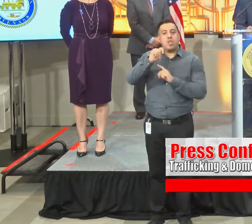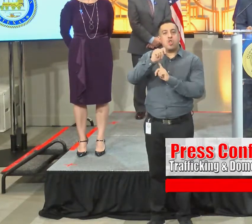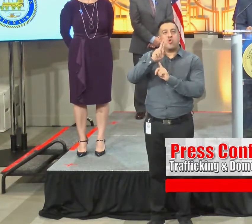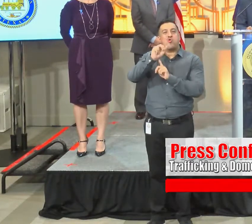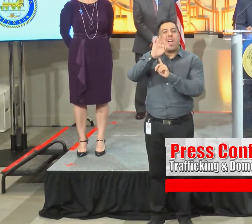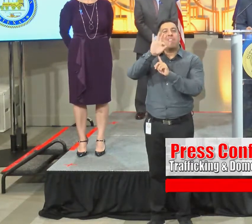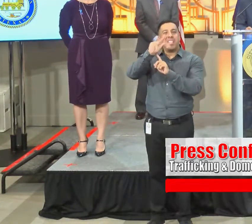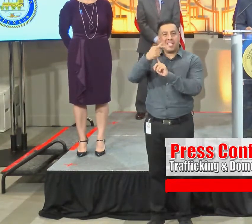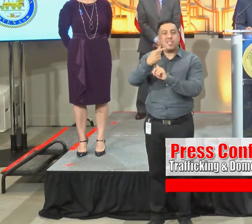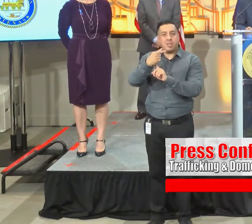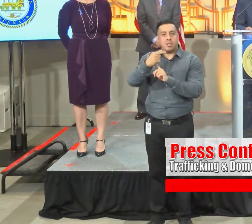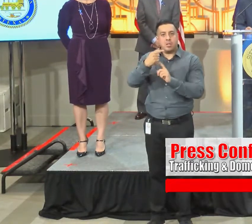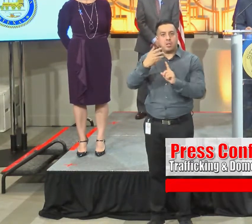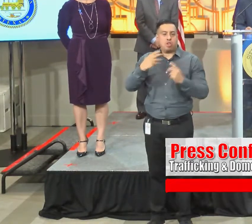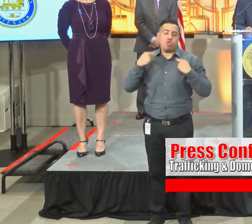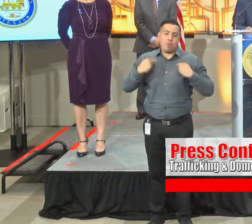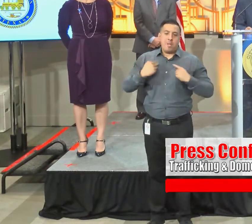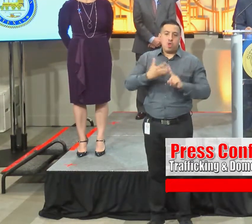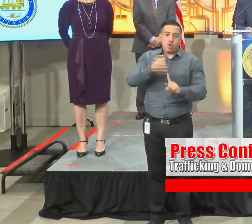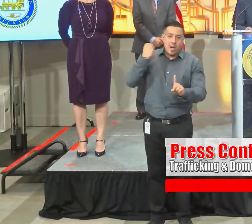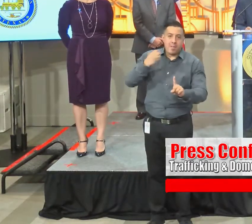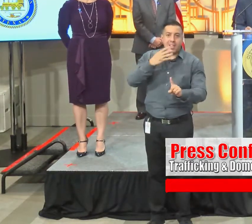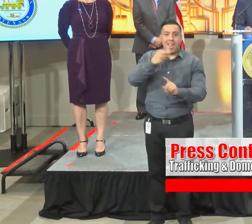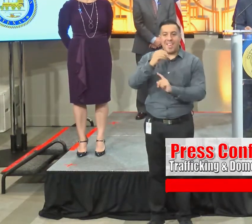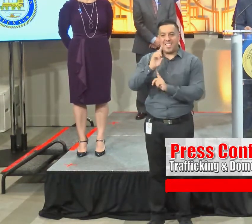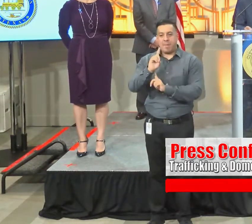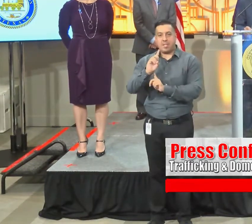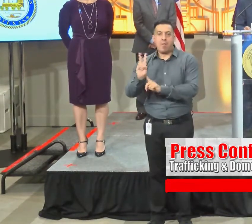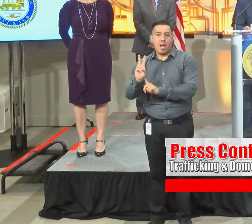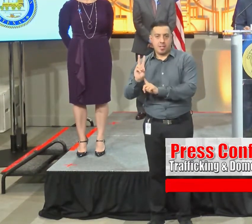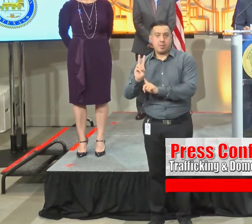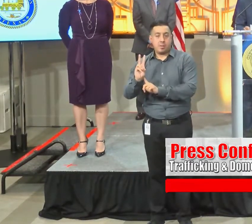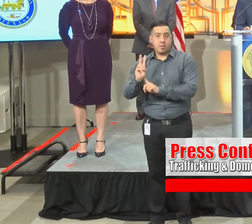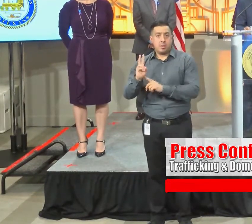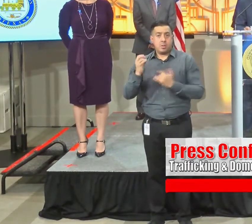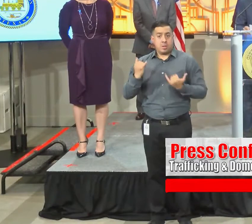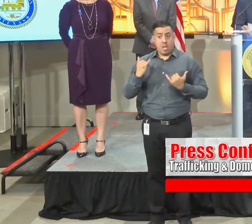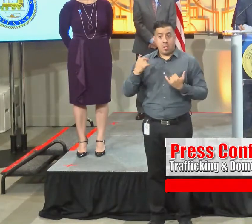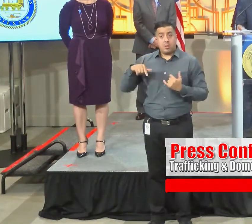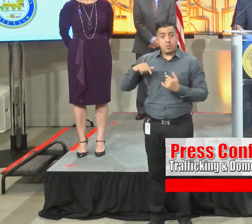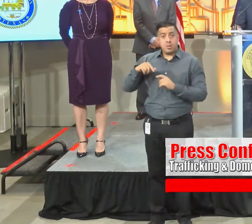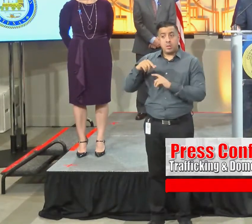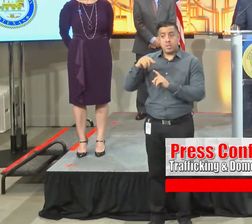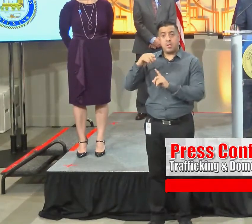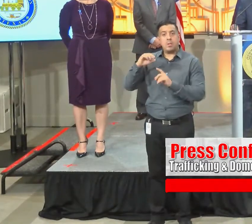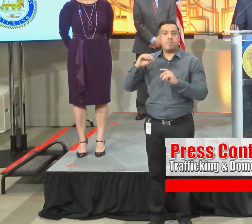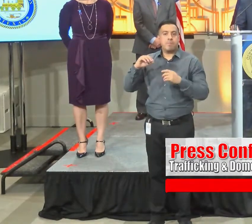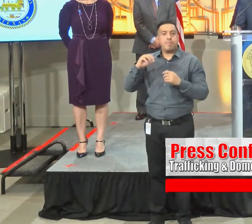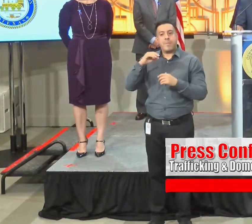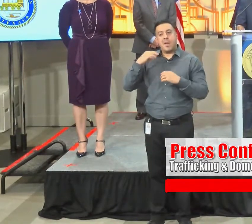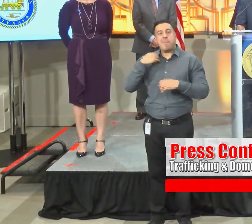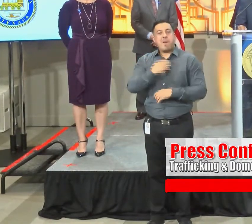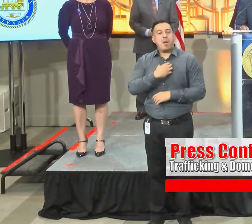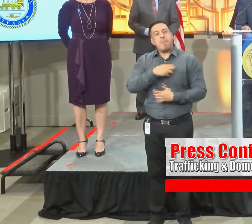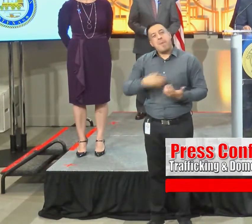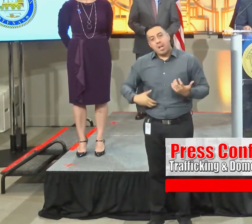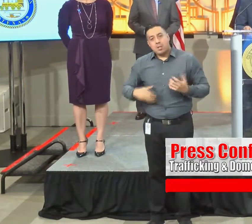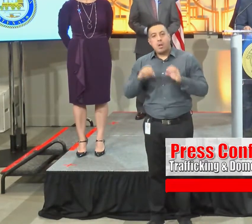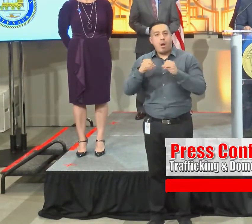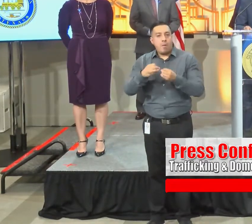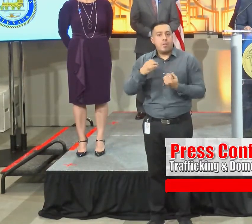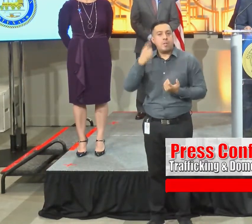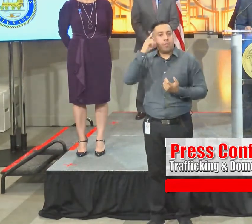violence. The office, which was created in 2015, will now be called the Mayor's Office of Human Trafficking and